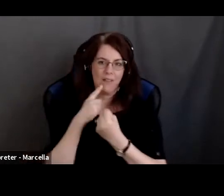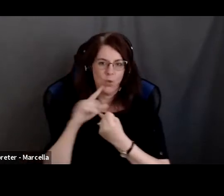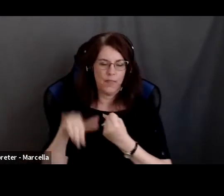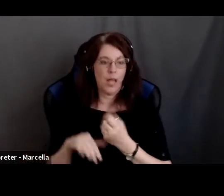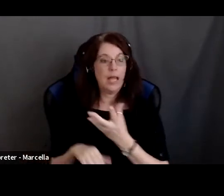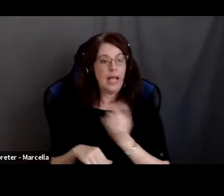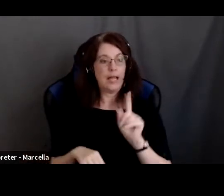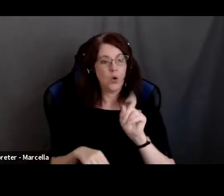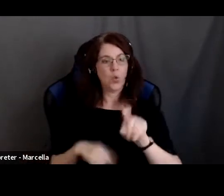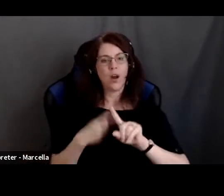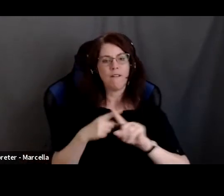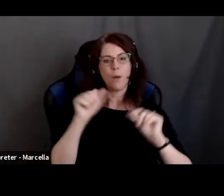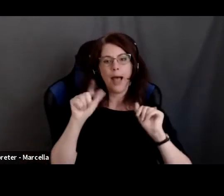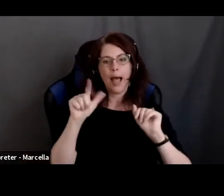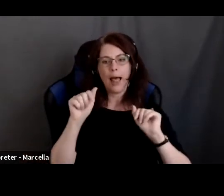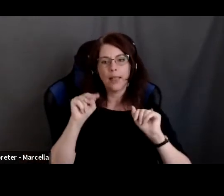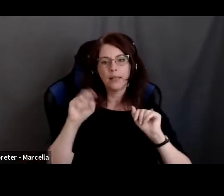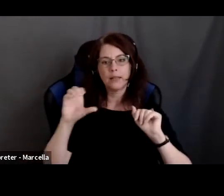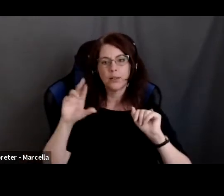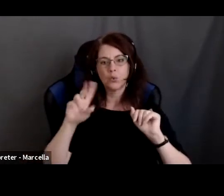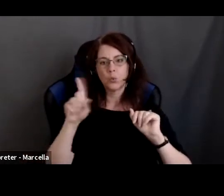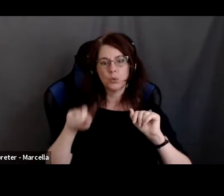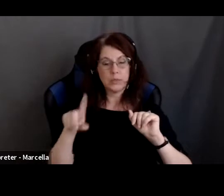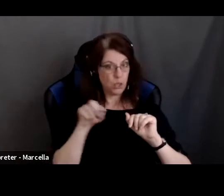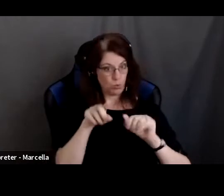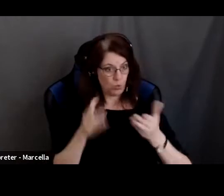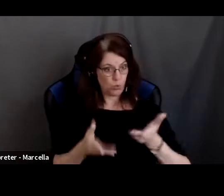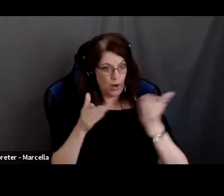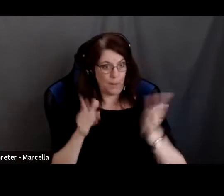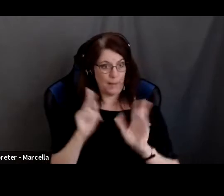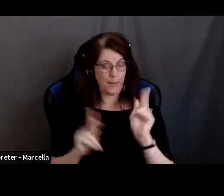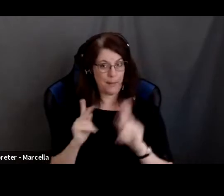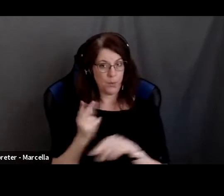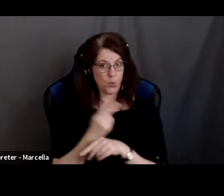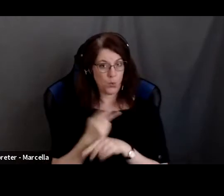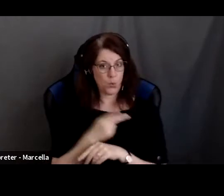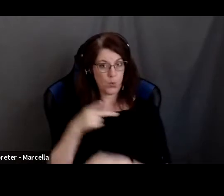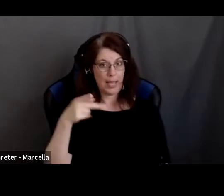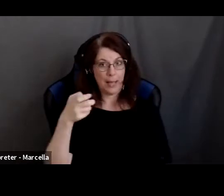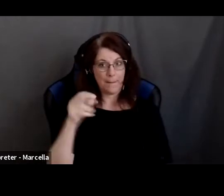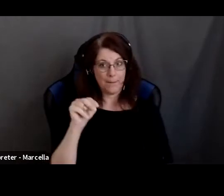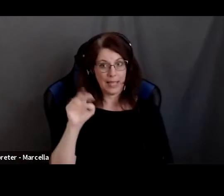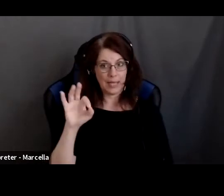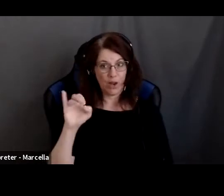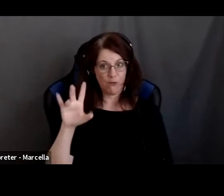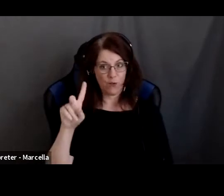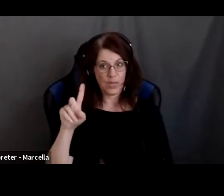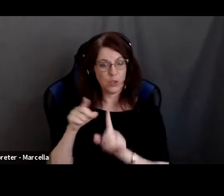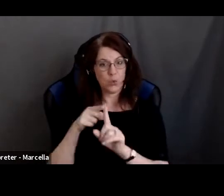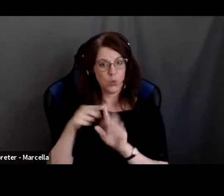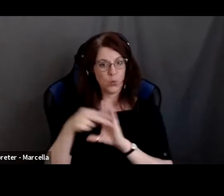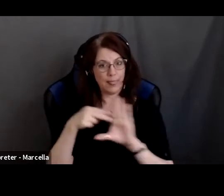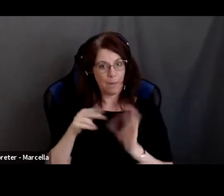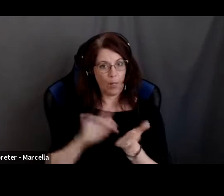coming from Alan Cruz. It says, do you recommend people to use the Pen Friend to label medications?